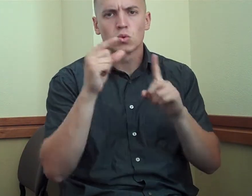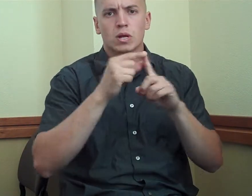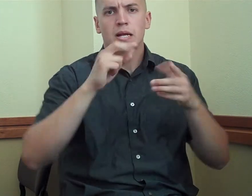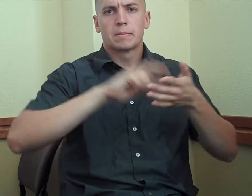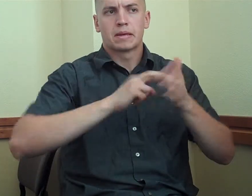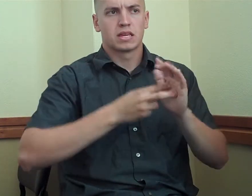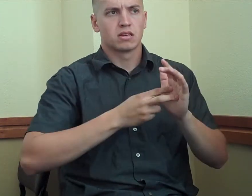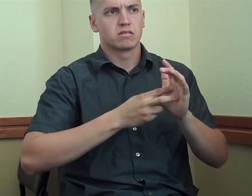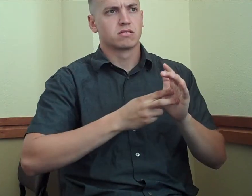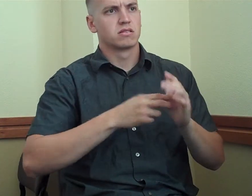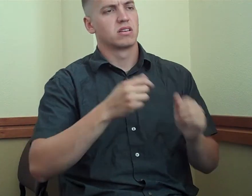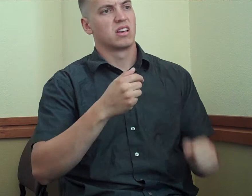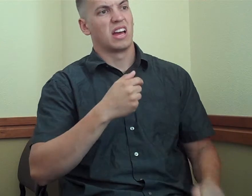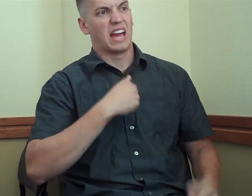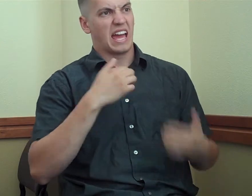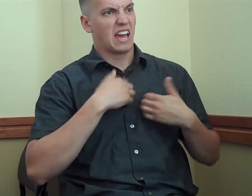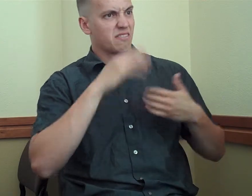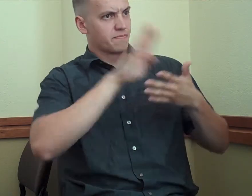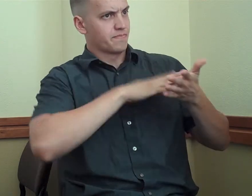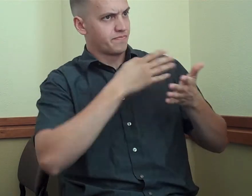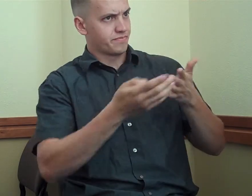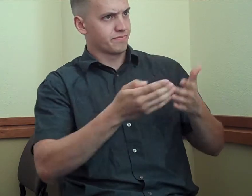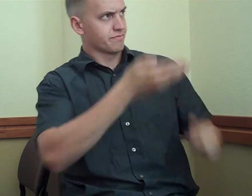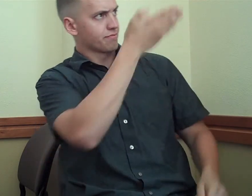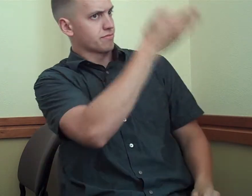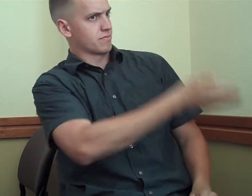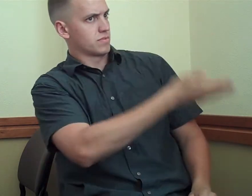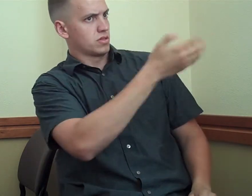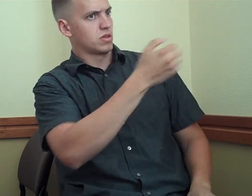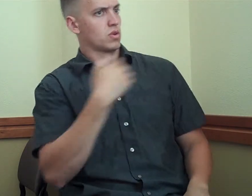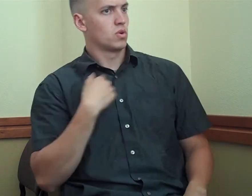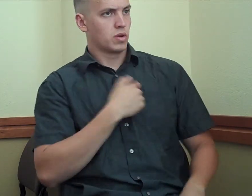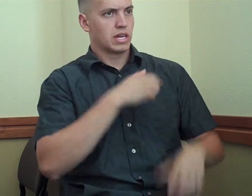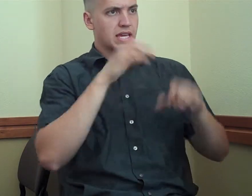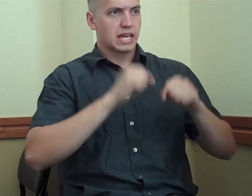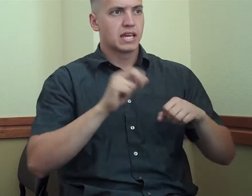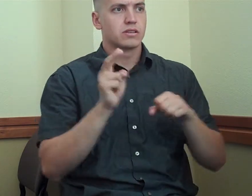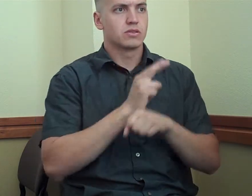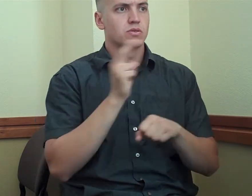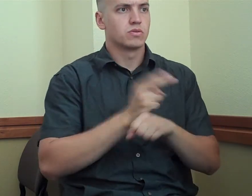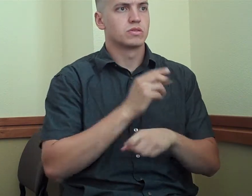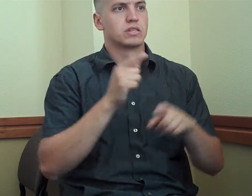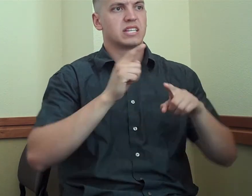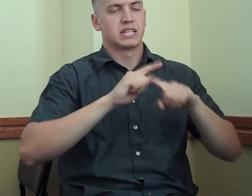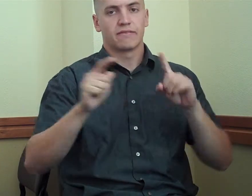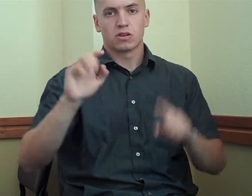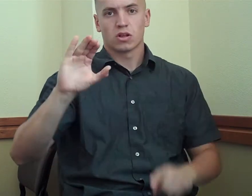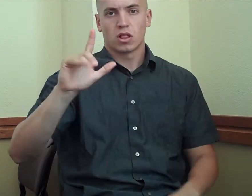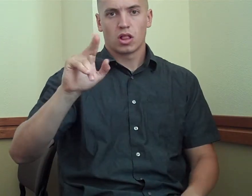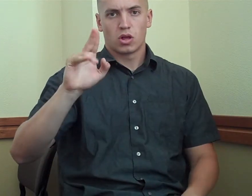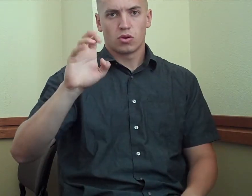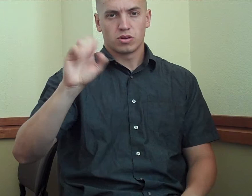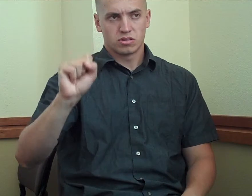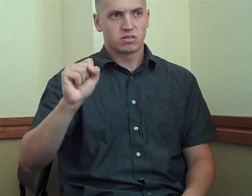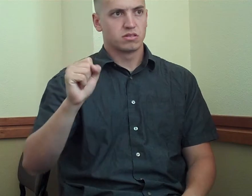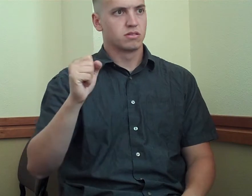different clues to help us infer word meaning. And some of the ways that we can infer word meaning is we